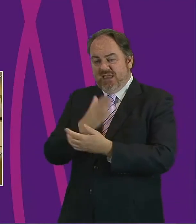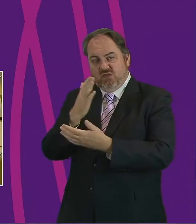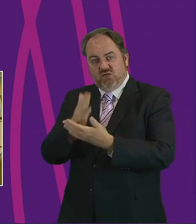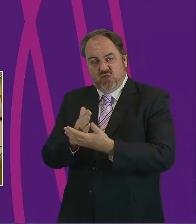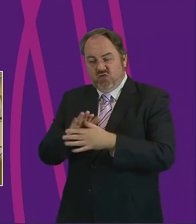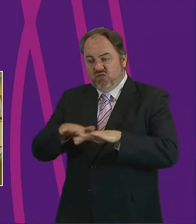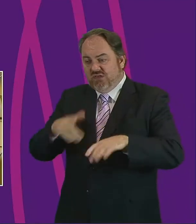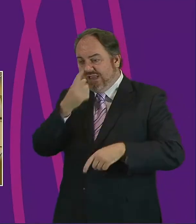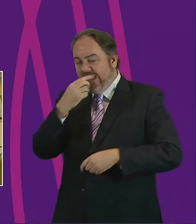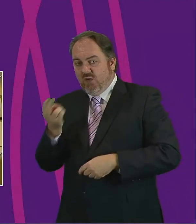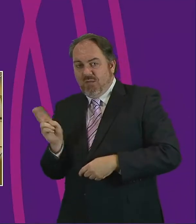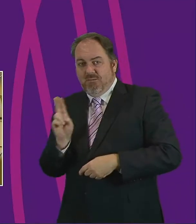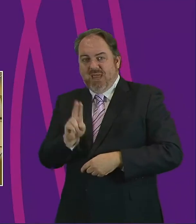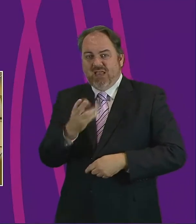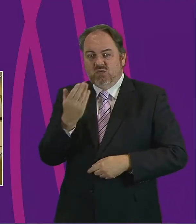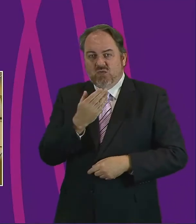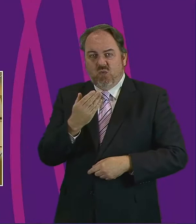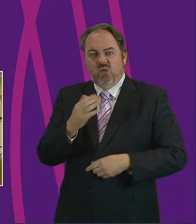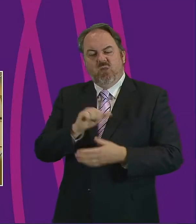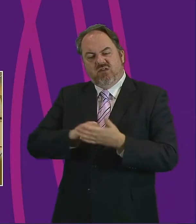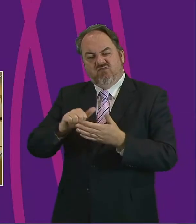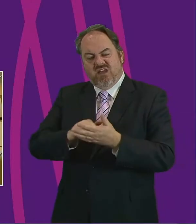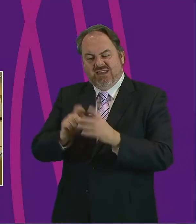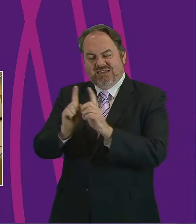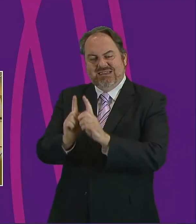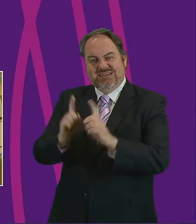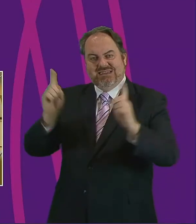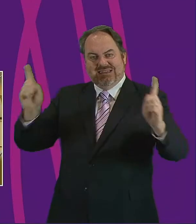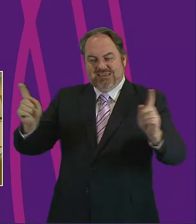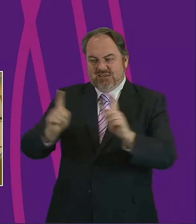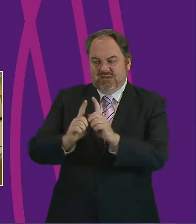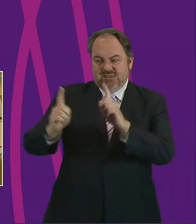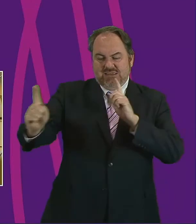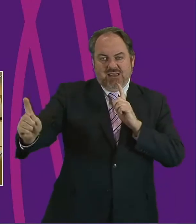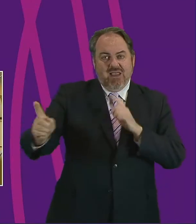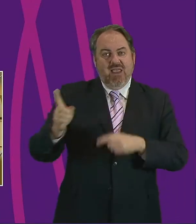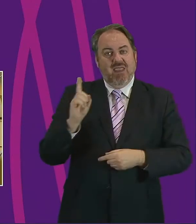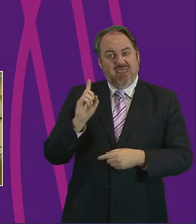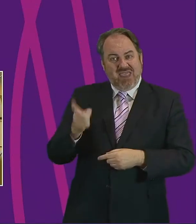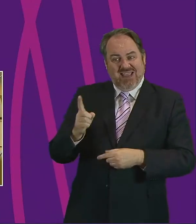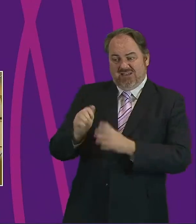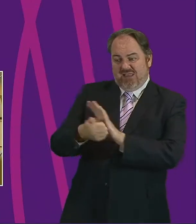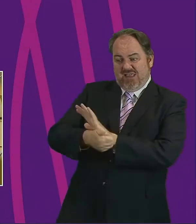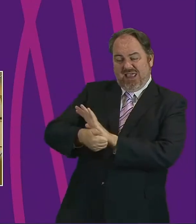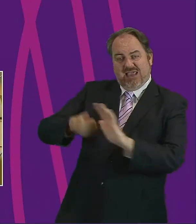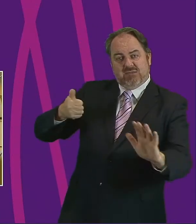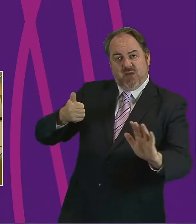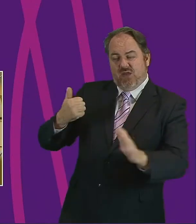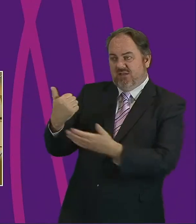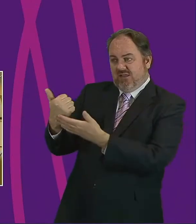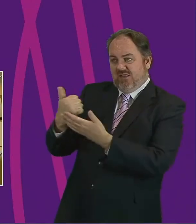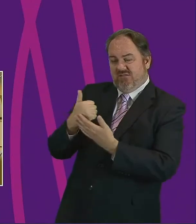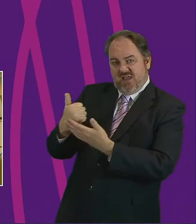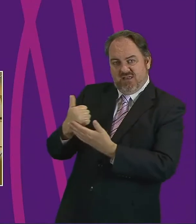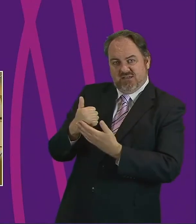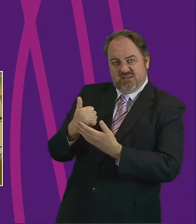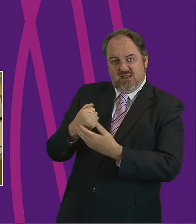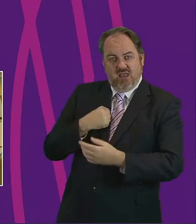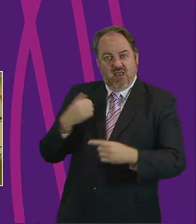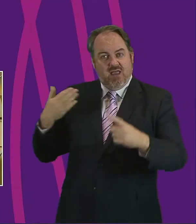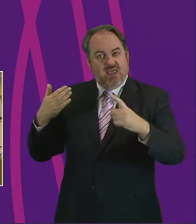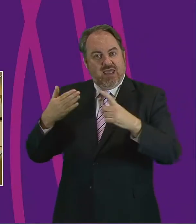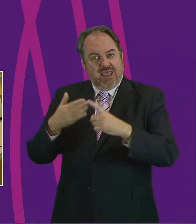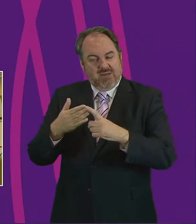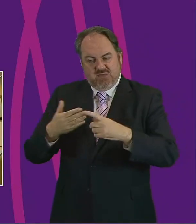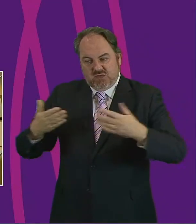what the evidence tells us right now is required. And within that, of course, our challenge is to maximise the time